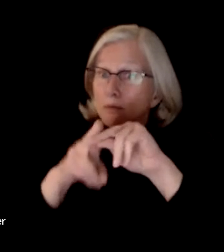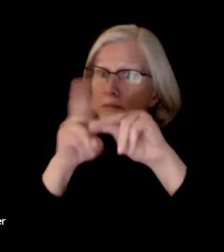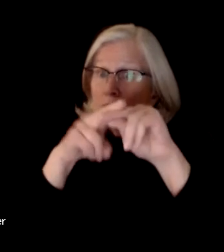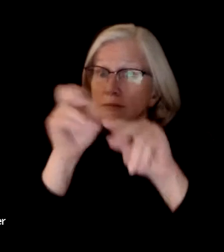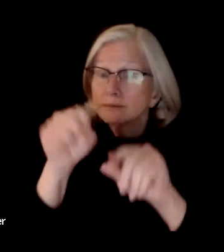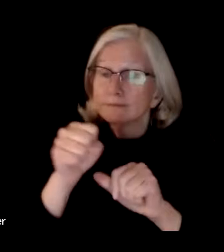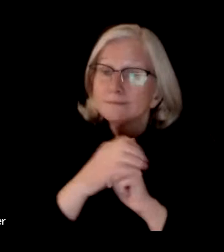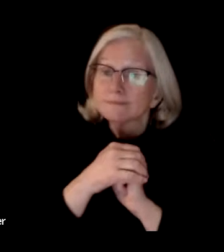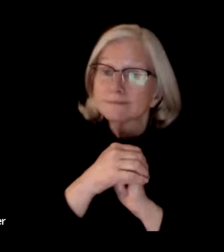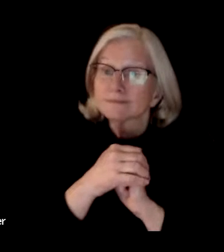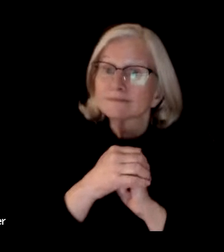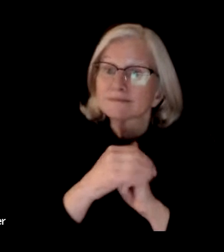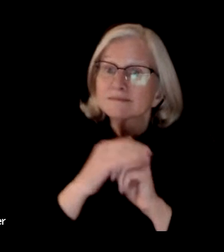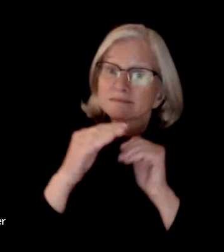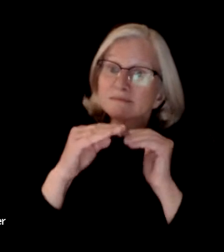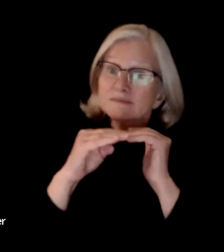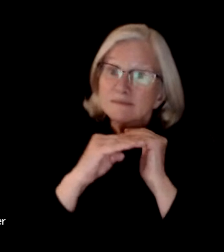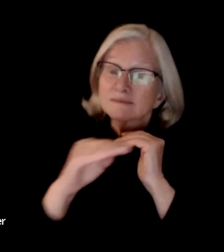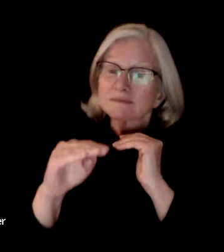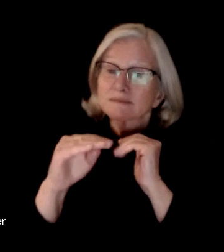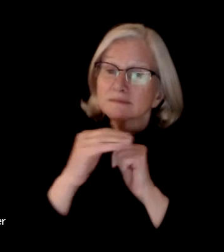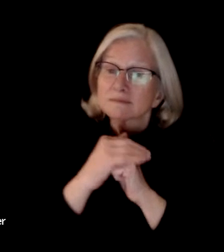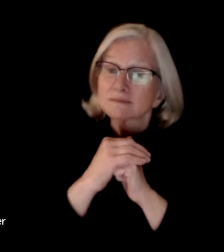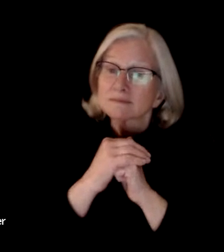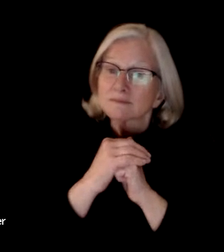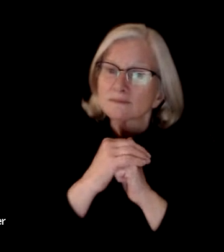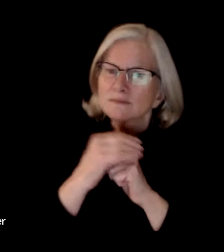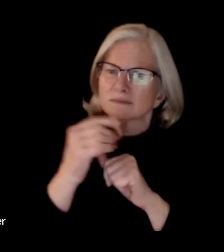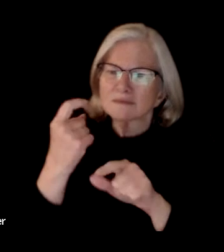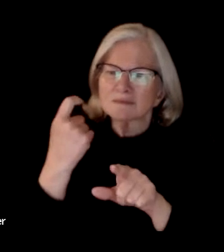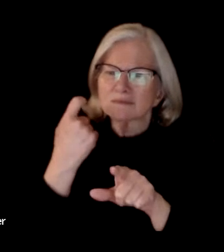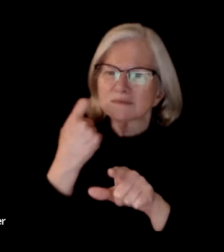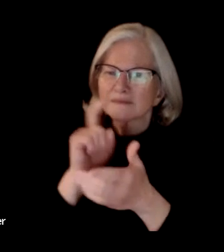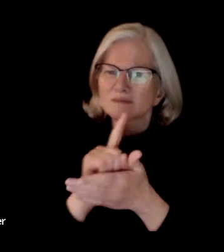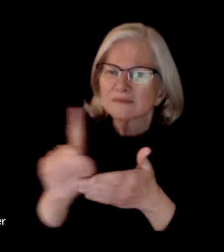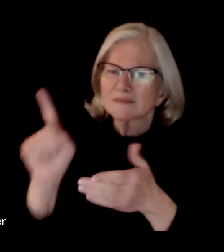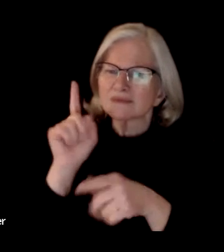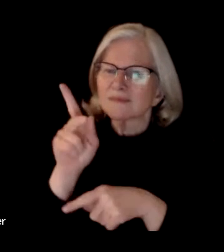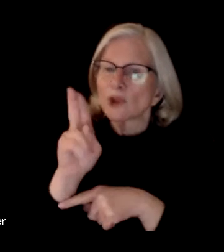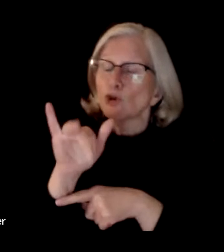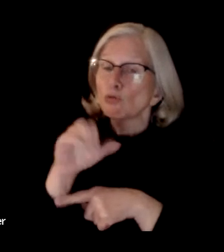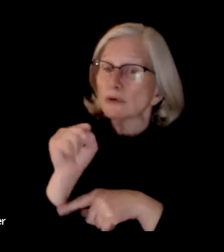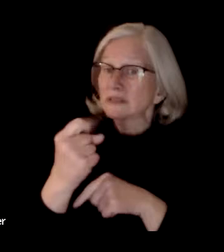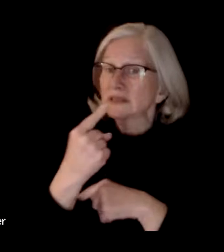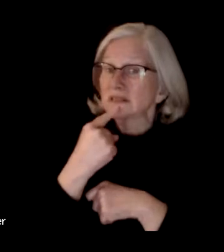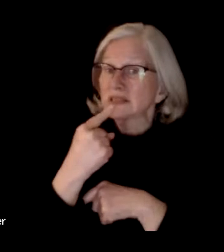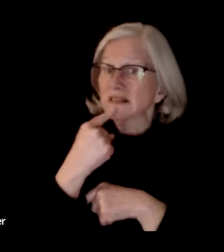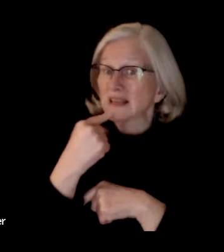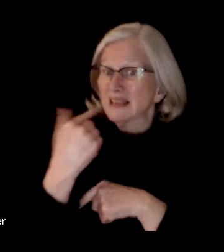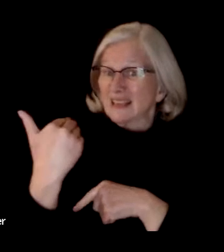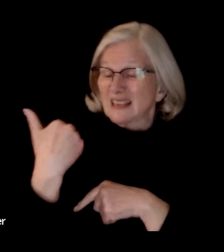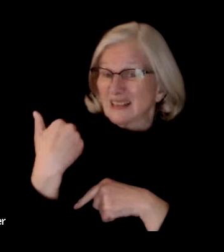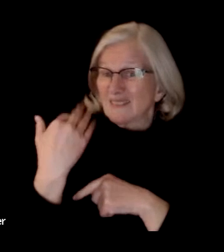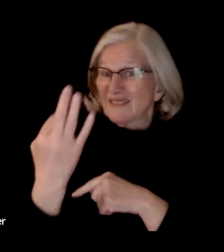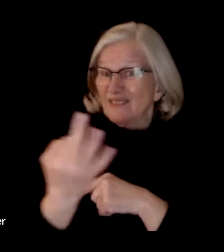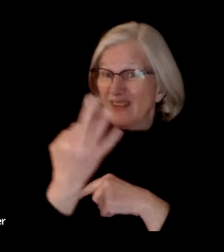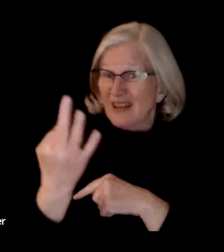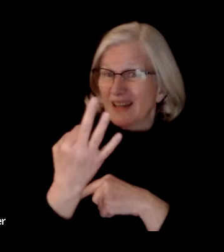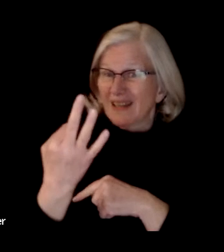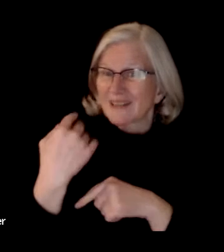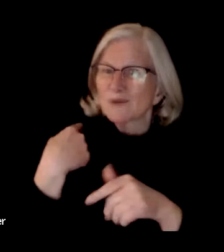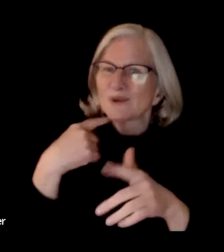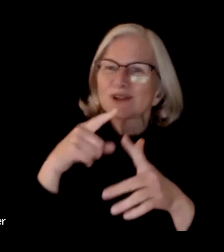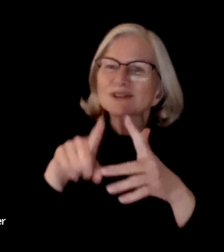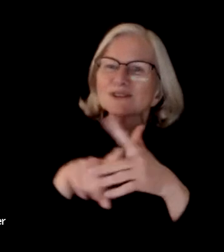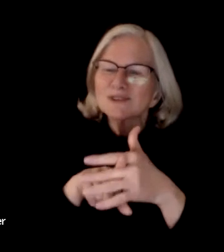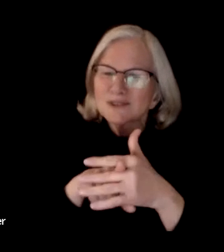steadily from here. I think Chris made the point last week that it was really only, I think, Friday of last week that we even started to get